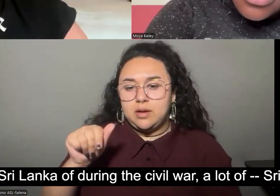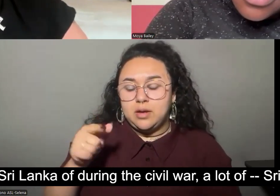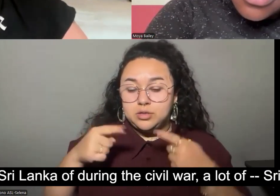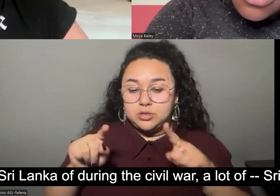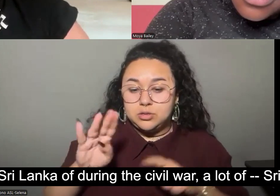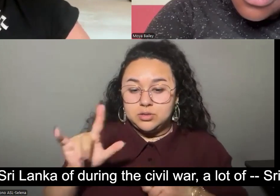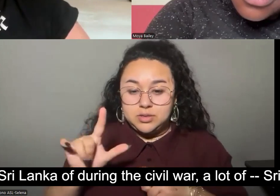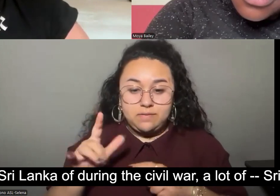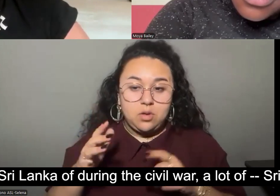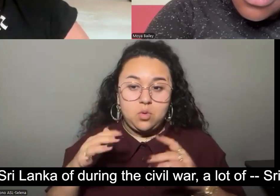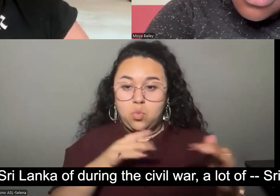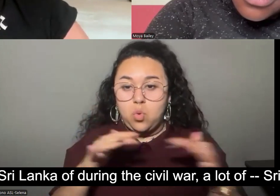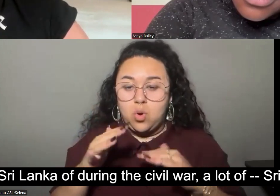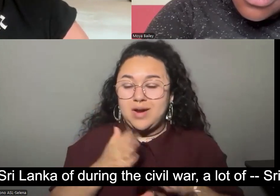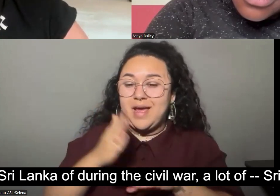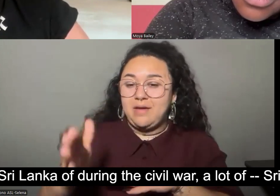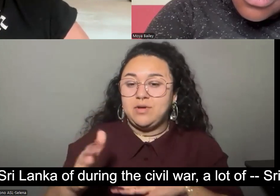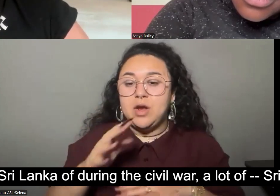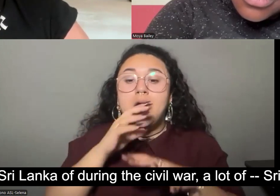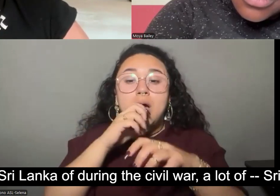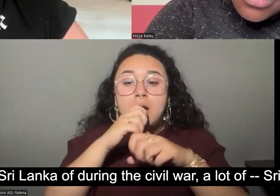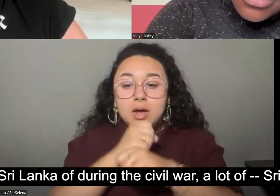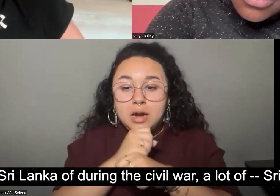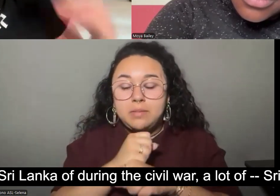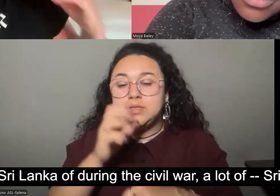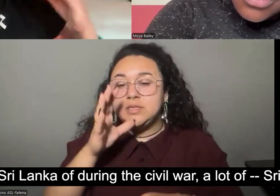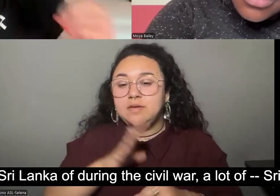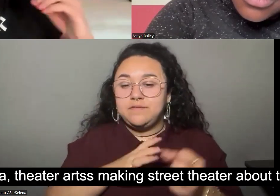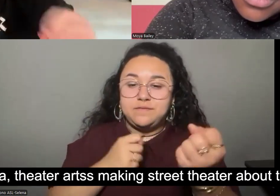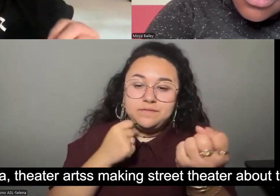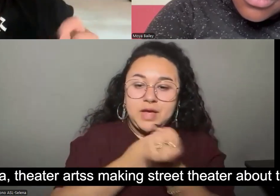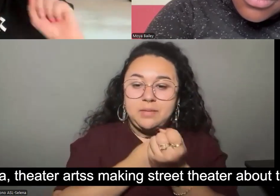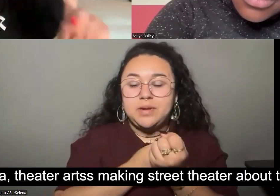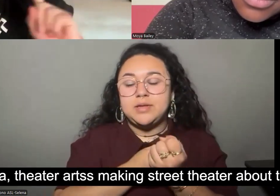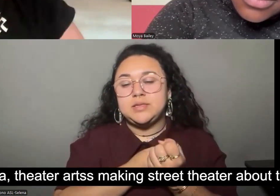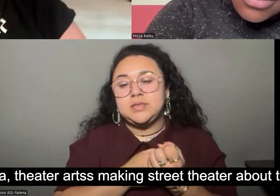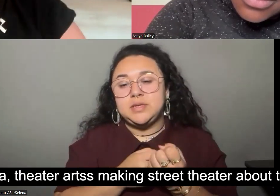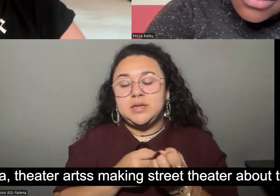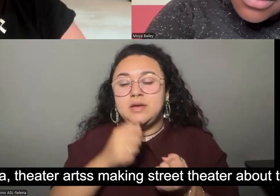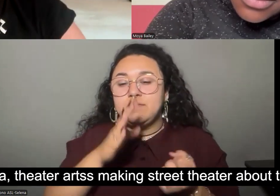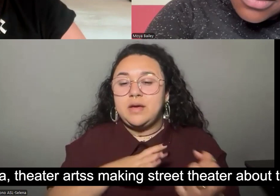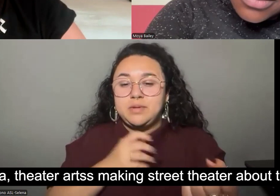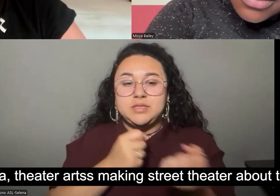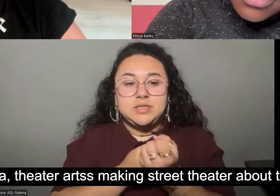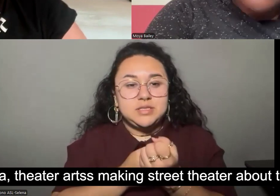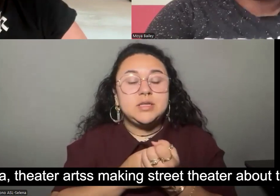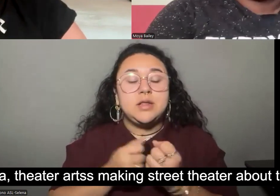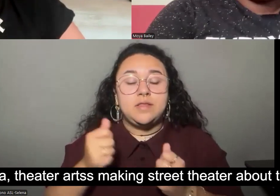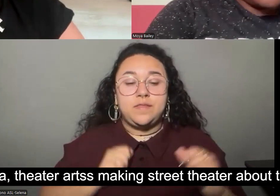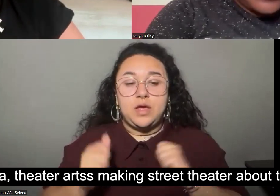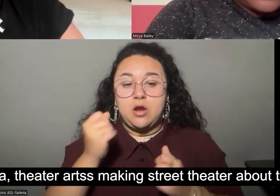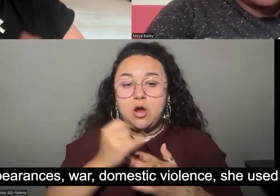also after, anonymous Sri Lankan feminist and Sri Lankan feminist theater artists who only use their first name.